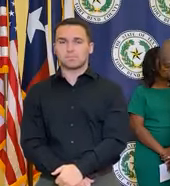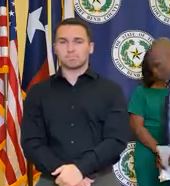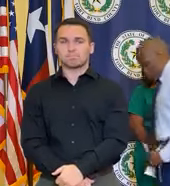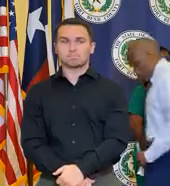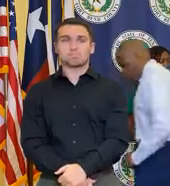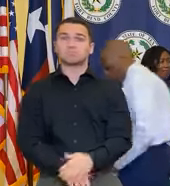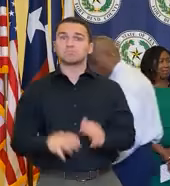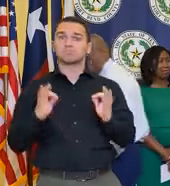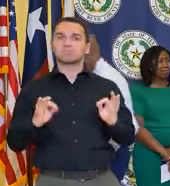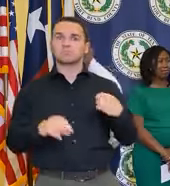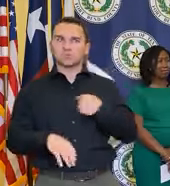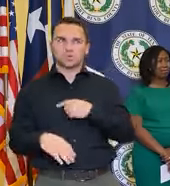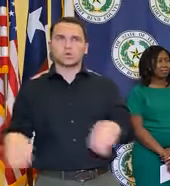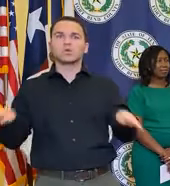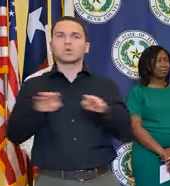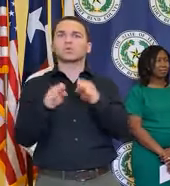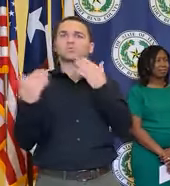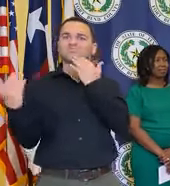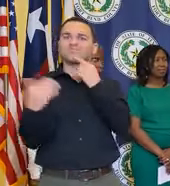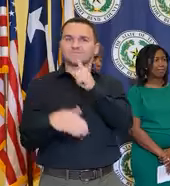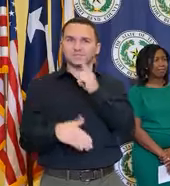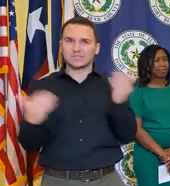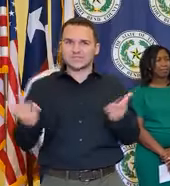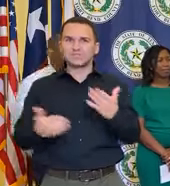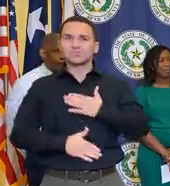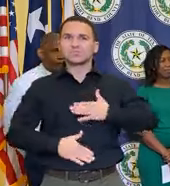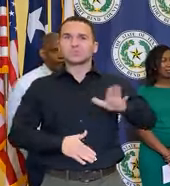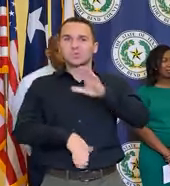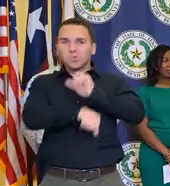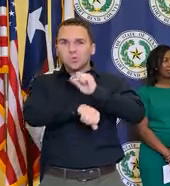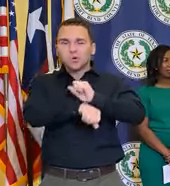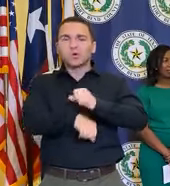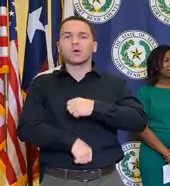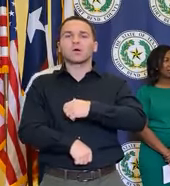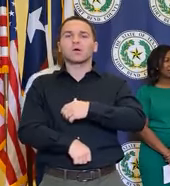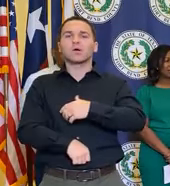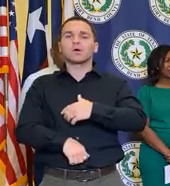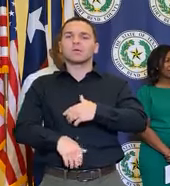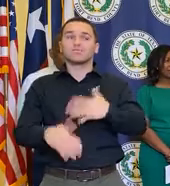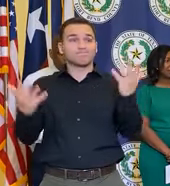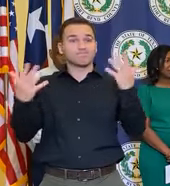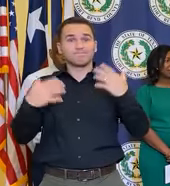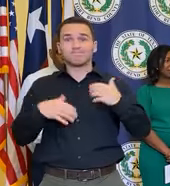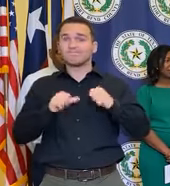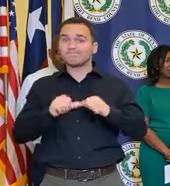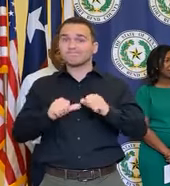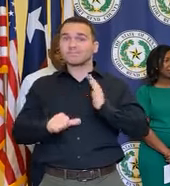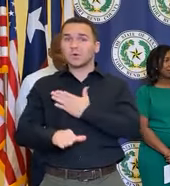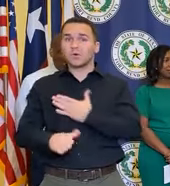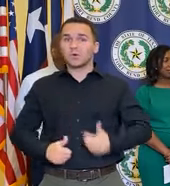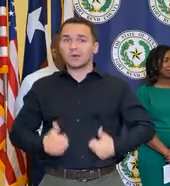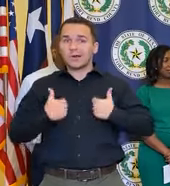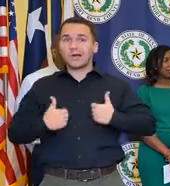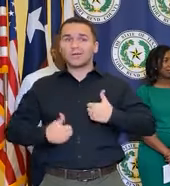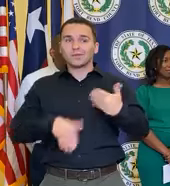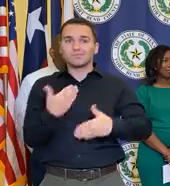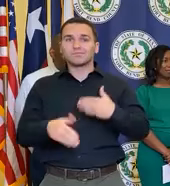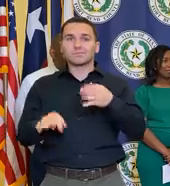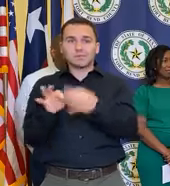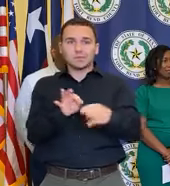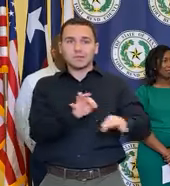we will conclude this. Thank you for being here, and I appreciate your work, and let's all make our life continue to make it simple